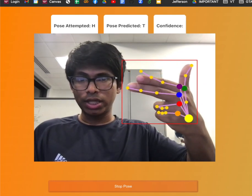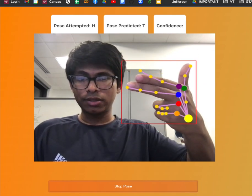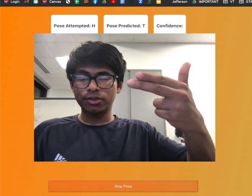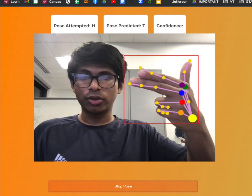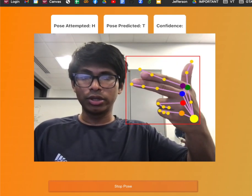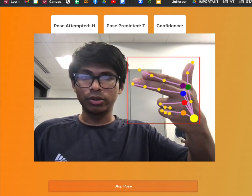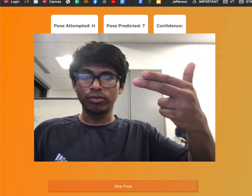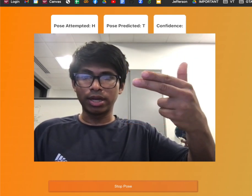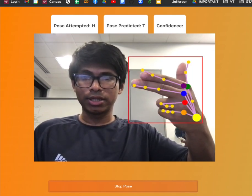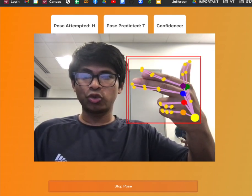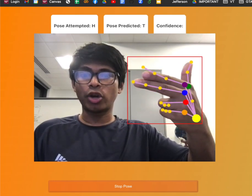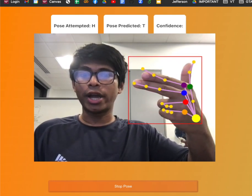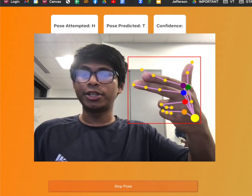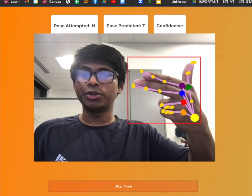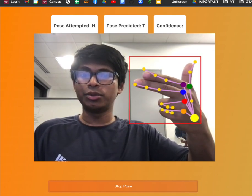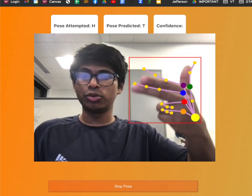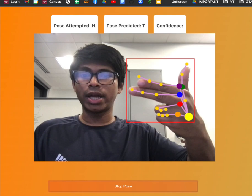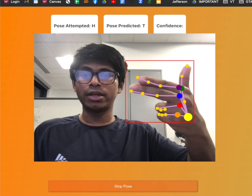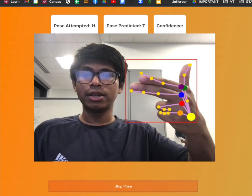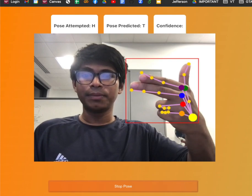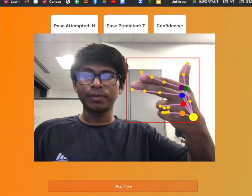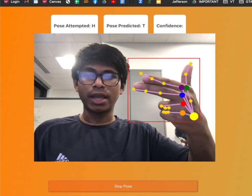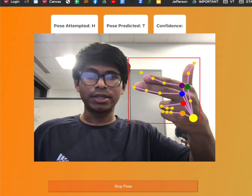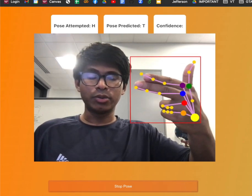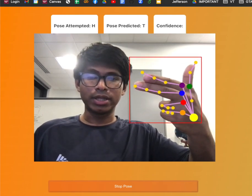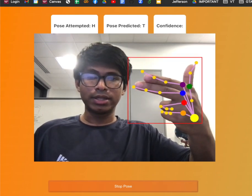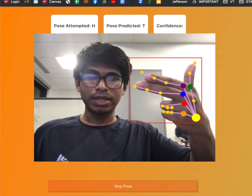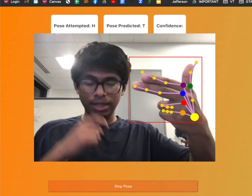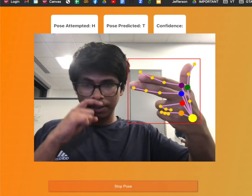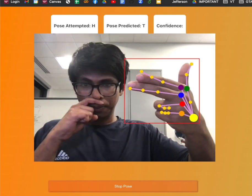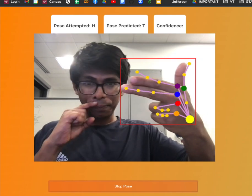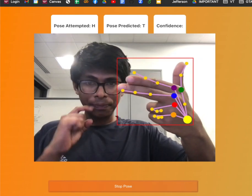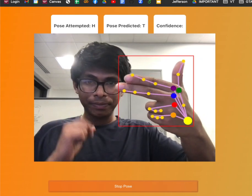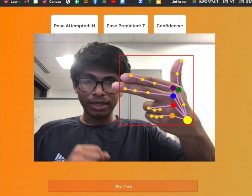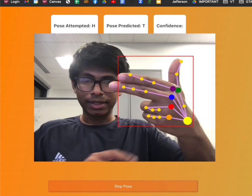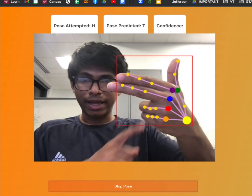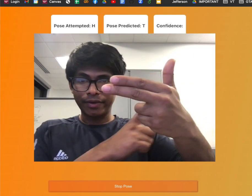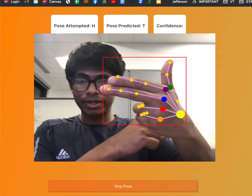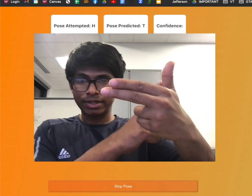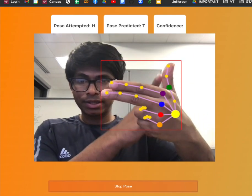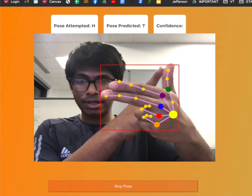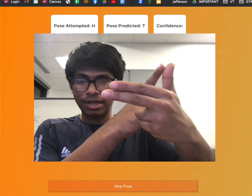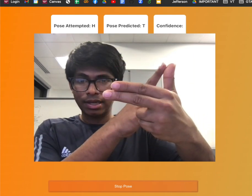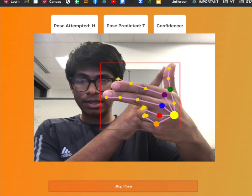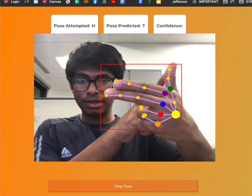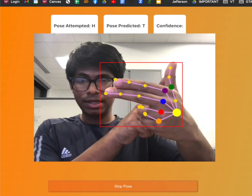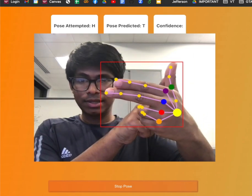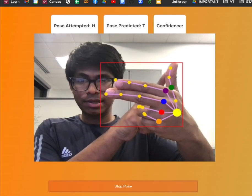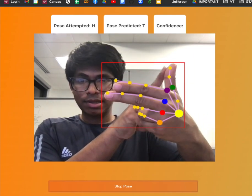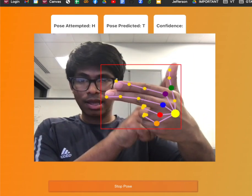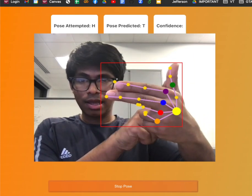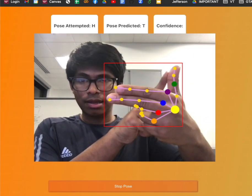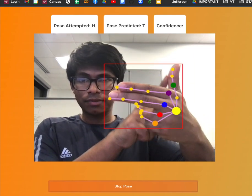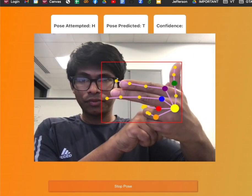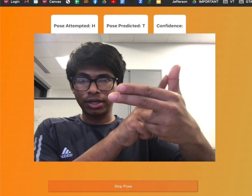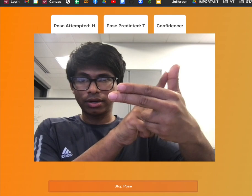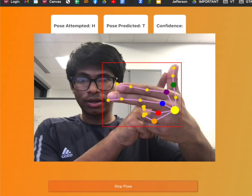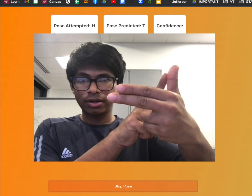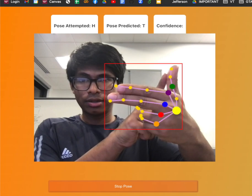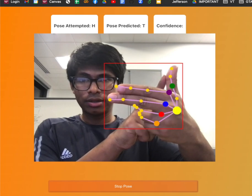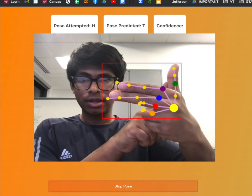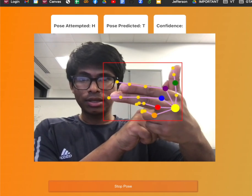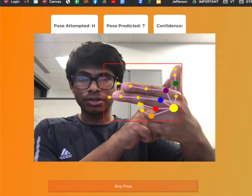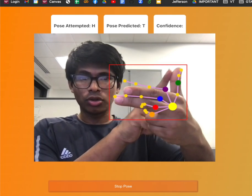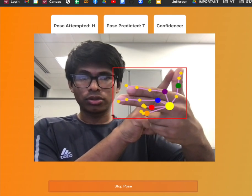is T, so you must try to do that. As you can see, there is this